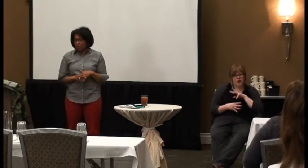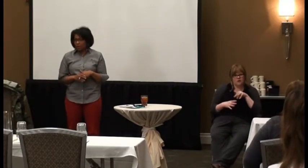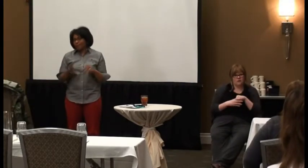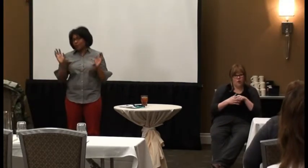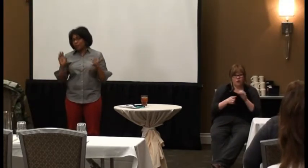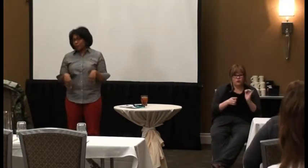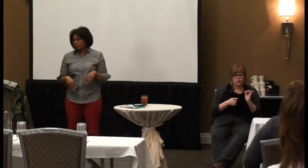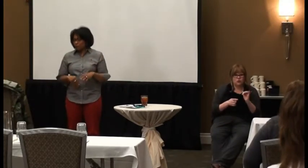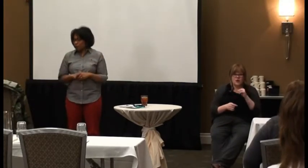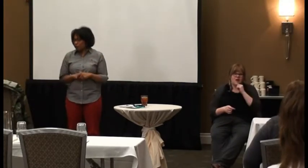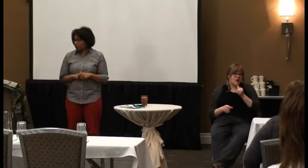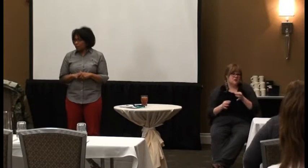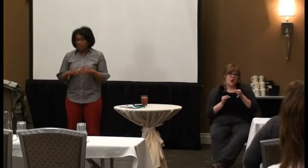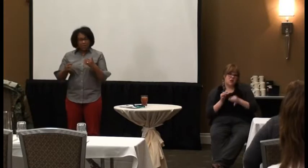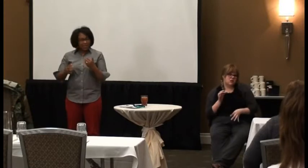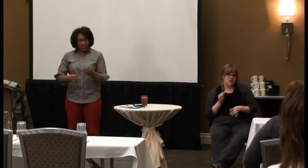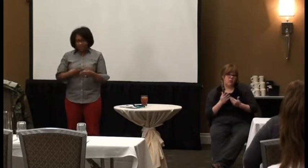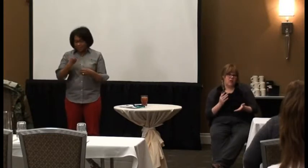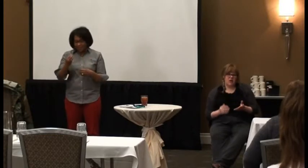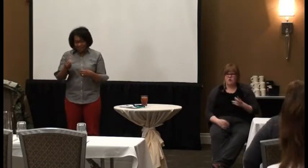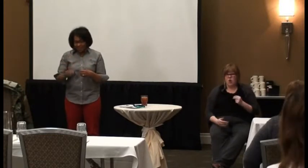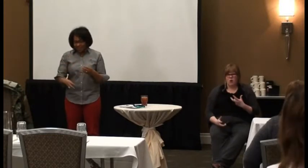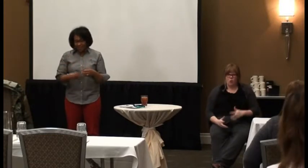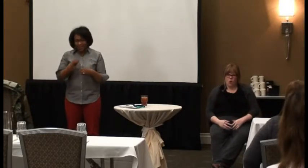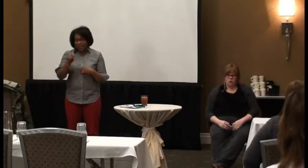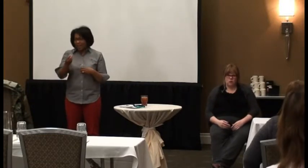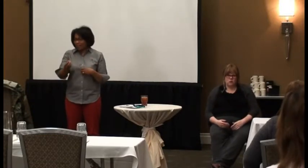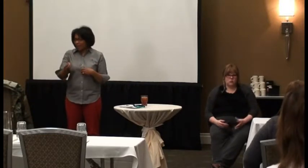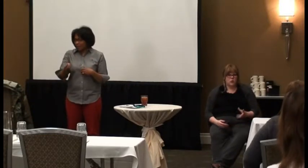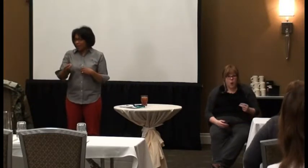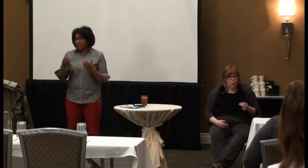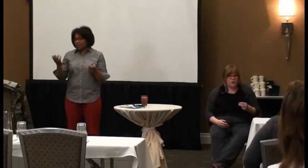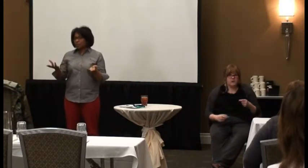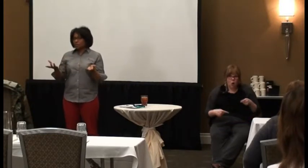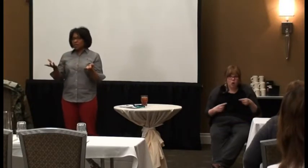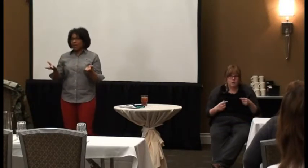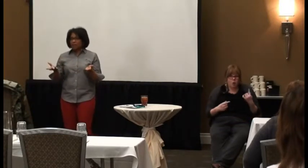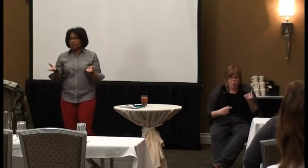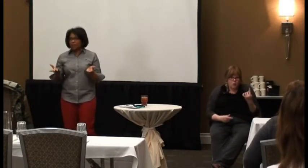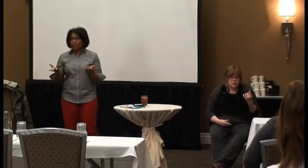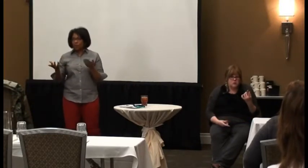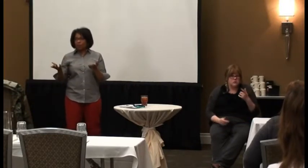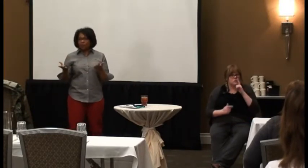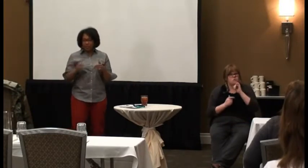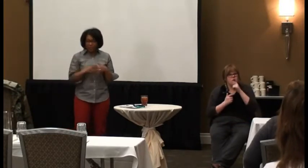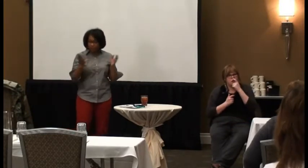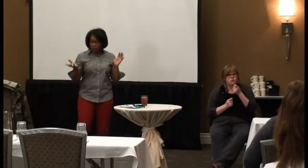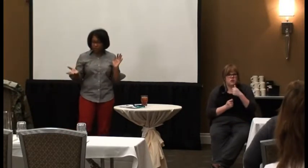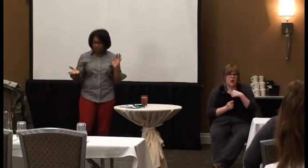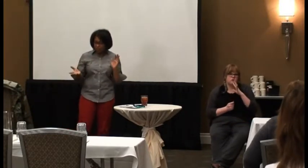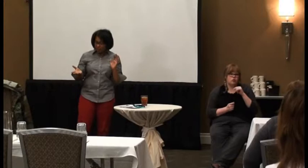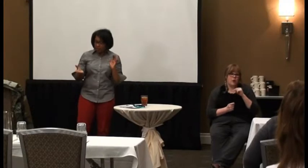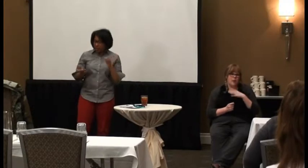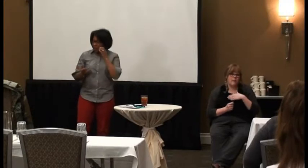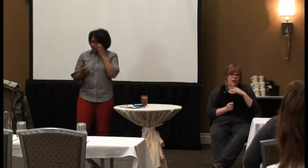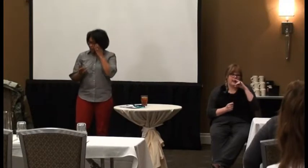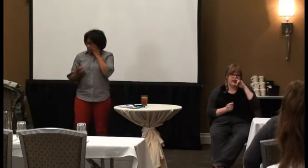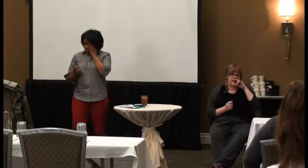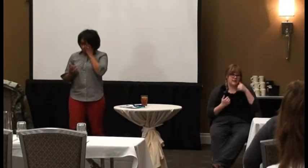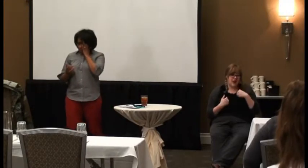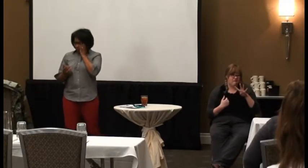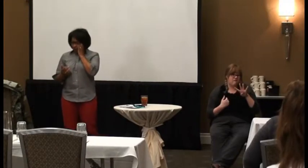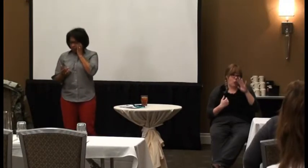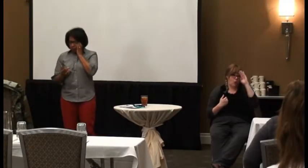simply, okay, I won't. It's not there. It's interesting. I always talk about my own kids. I have 4 sons,